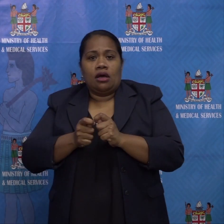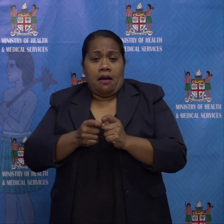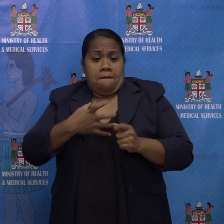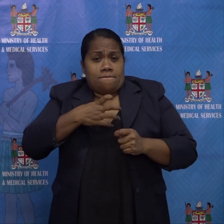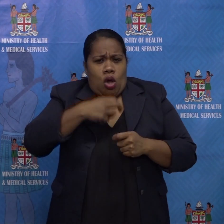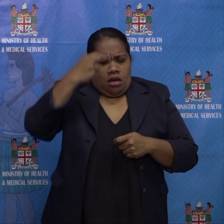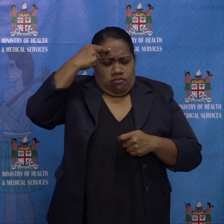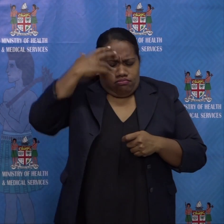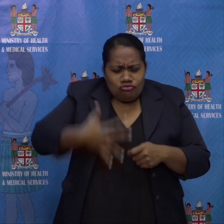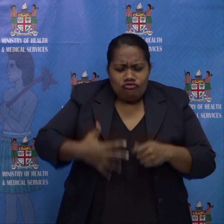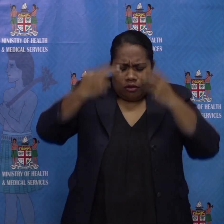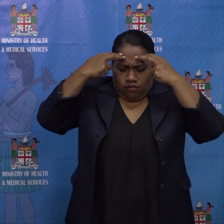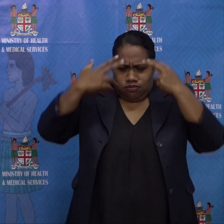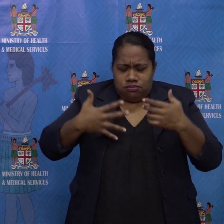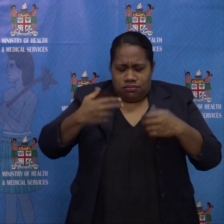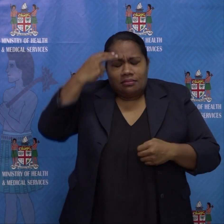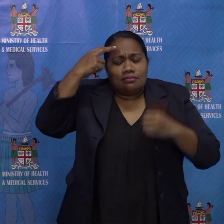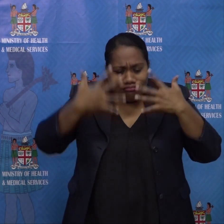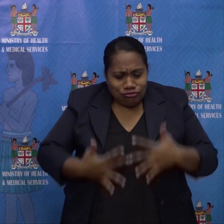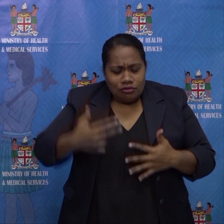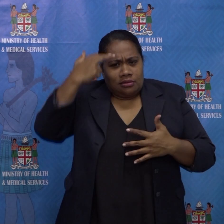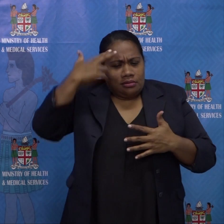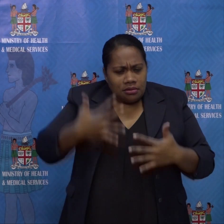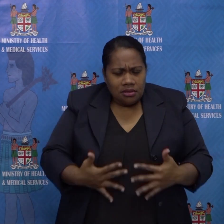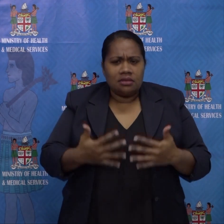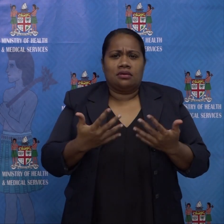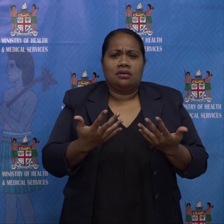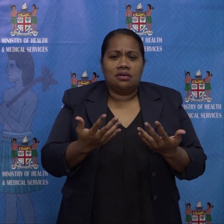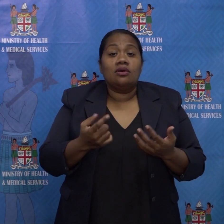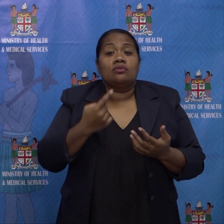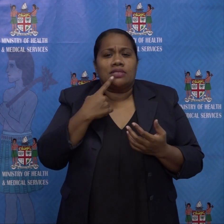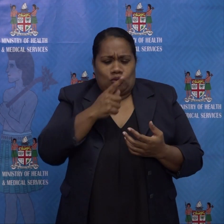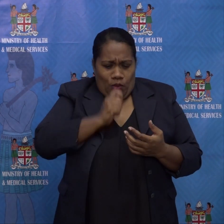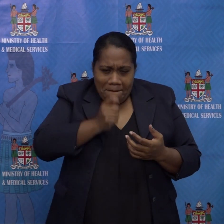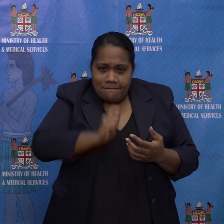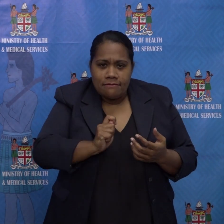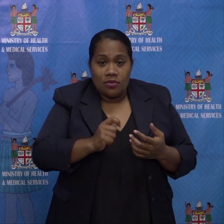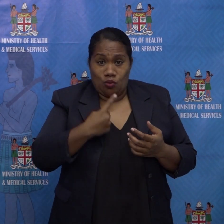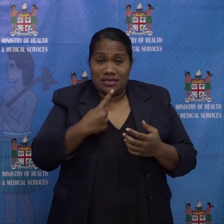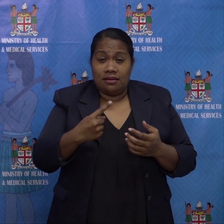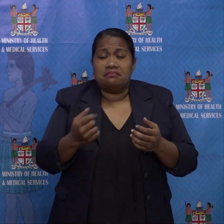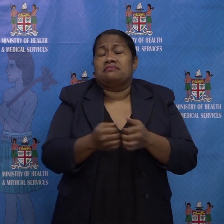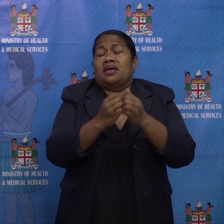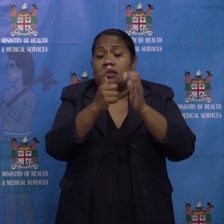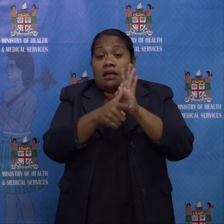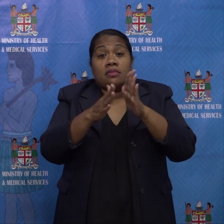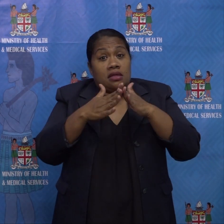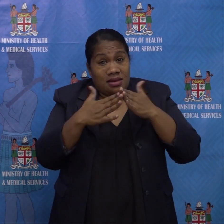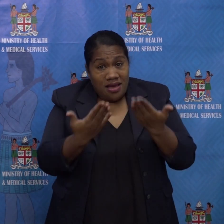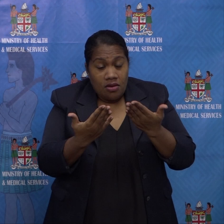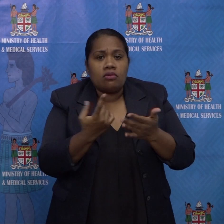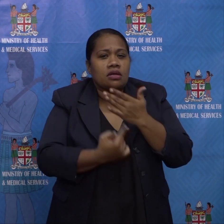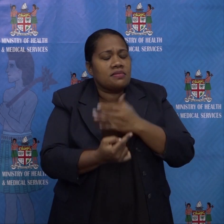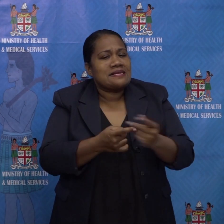we want to find these cases now. And as we've said so many times, right now is absolutely the most critical time.